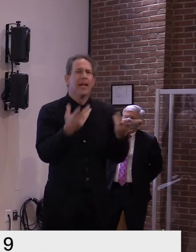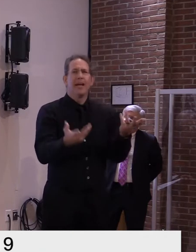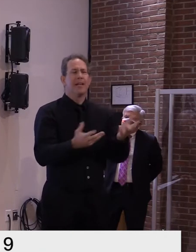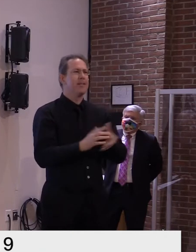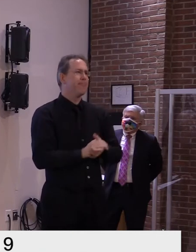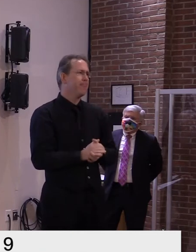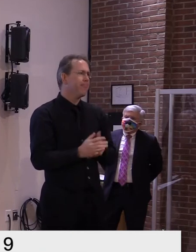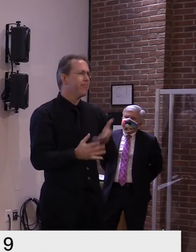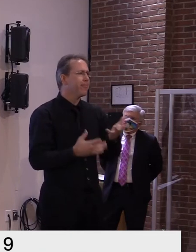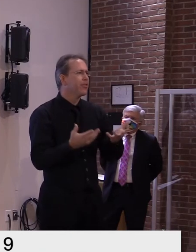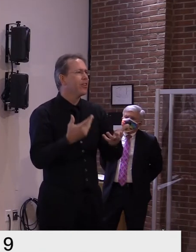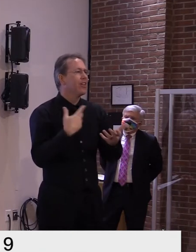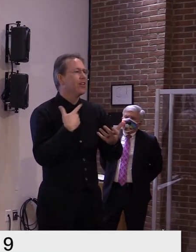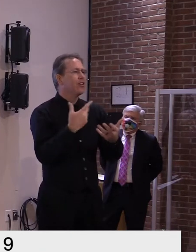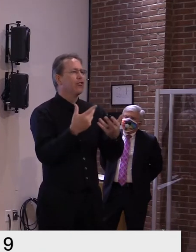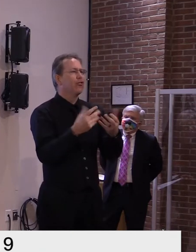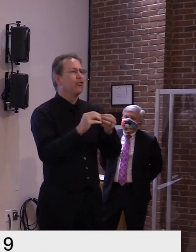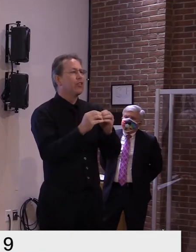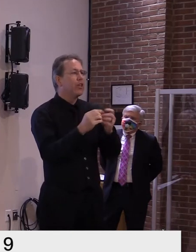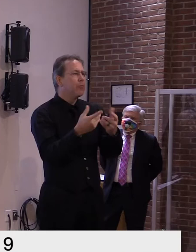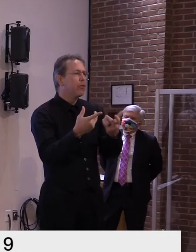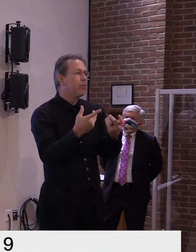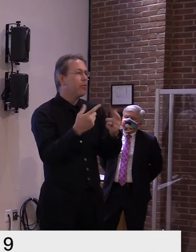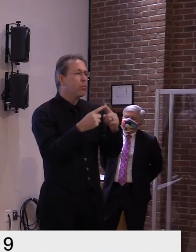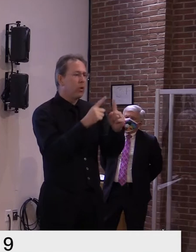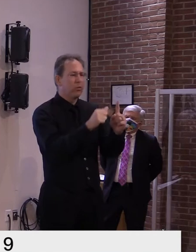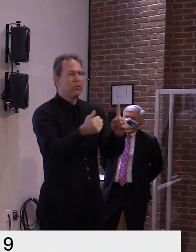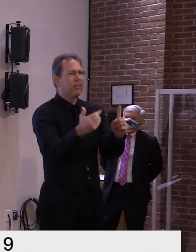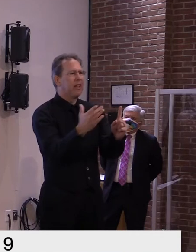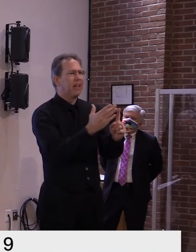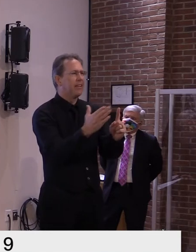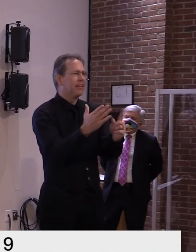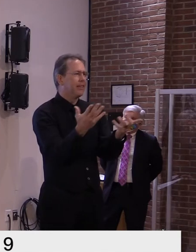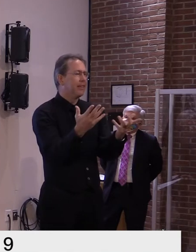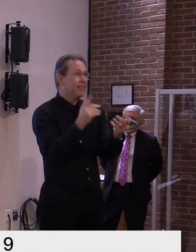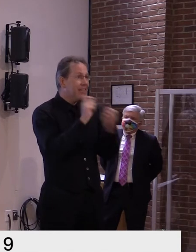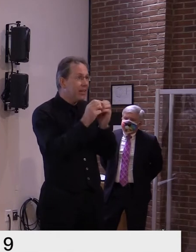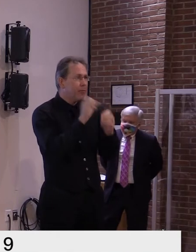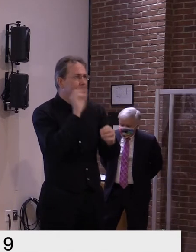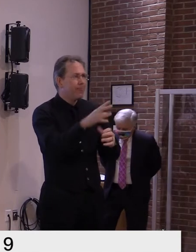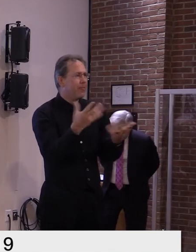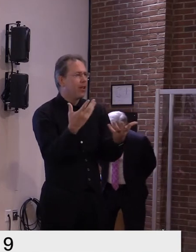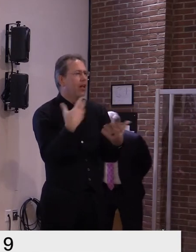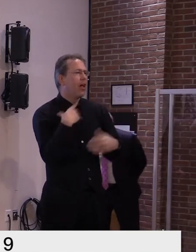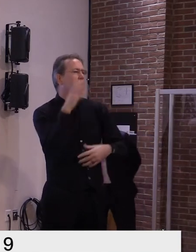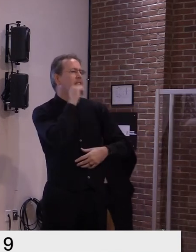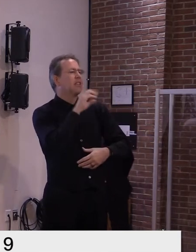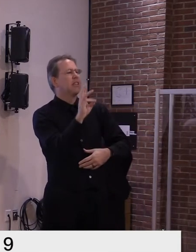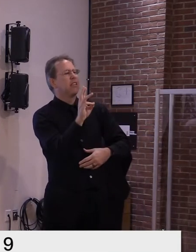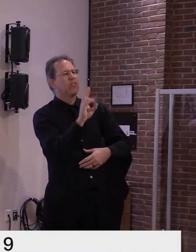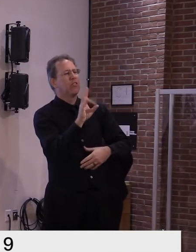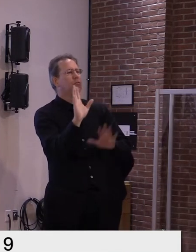digits, but I don't know exactly what it is. I would guess 6 or 7.